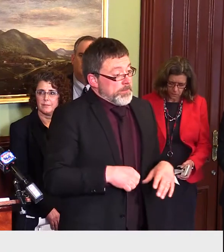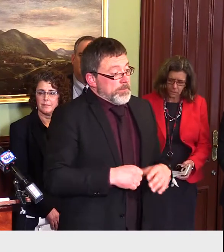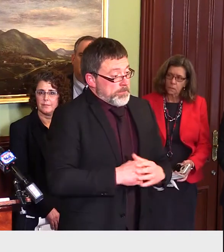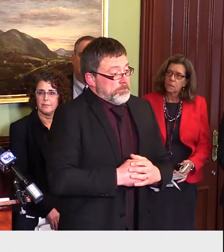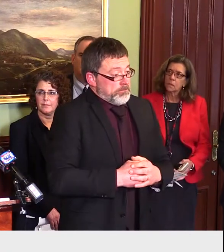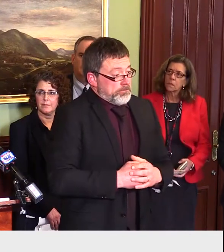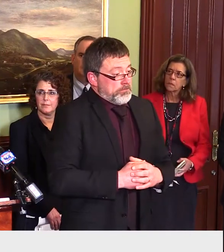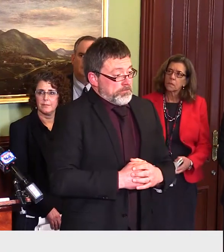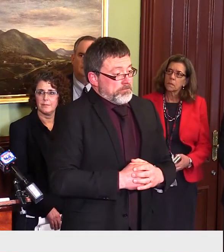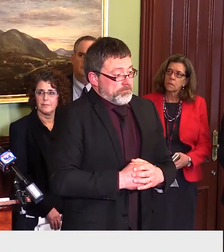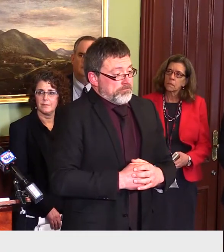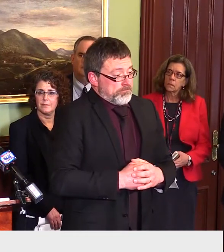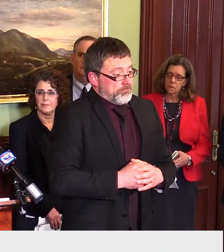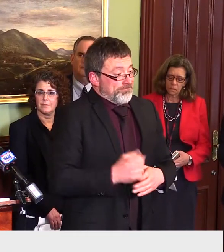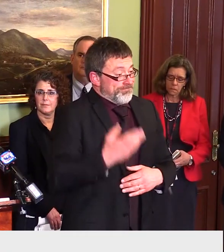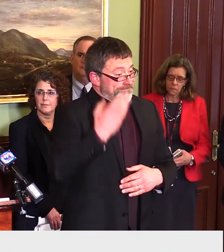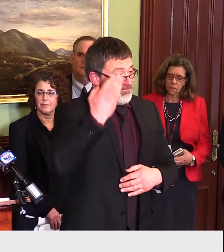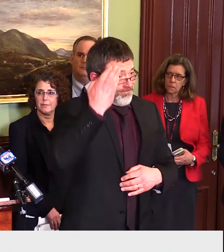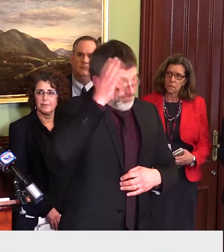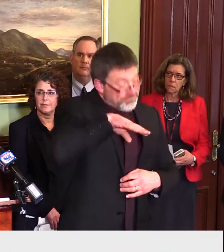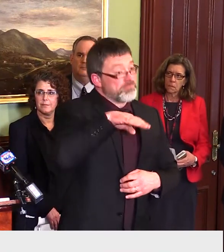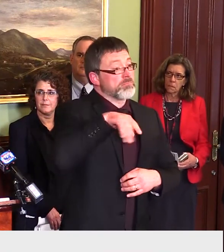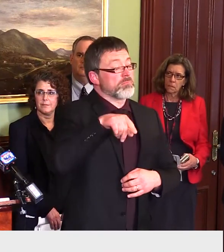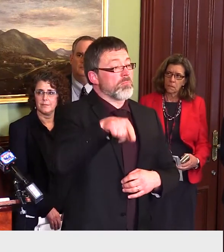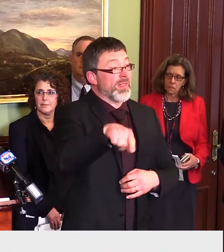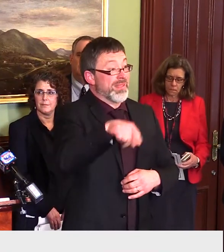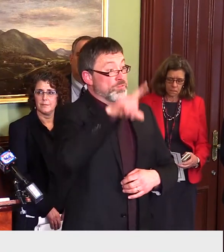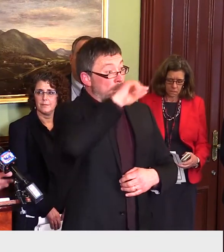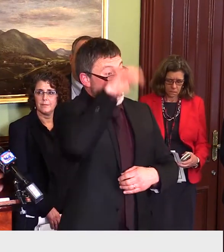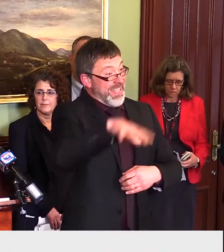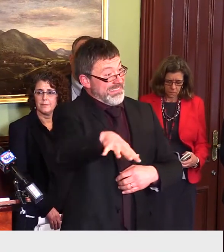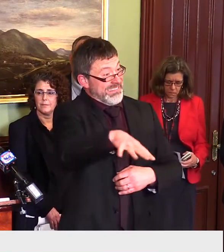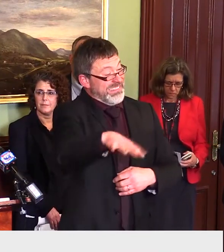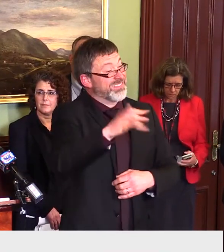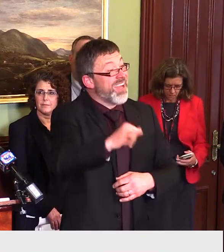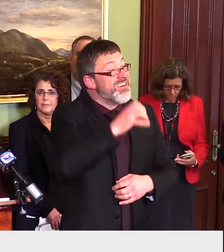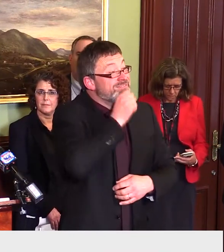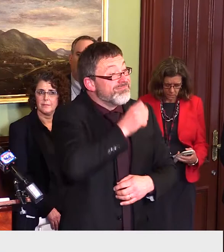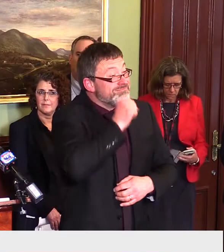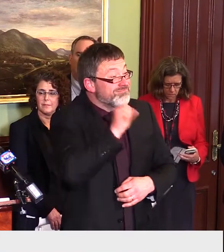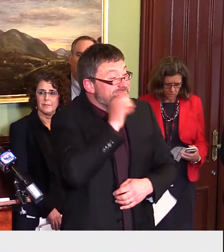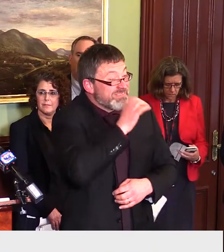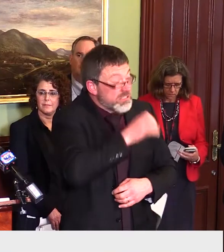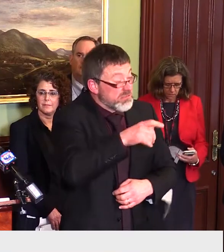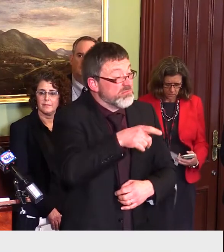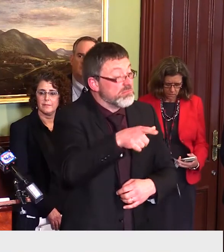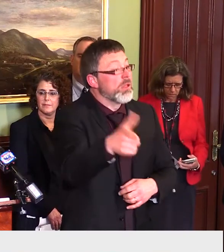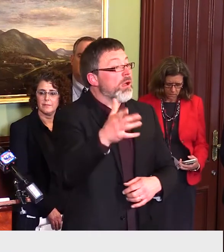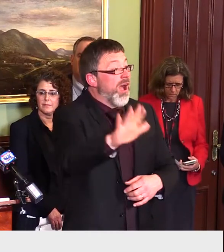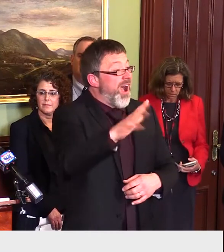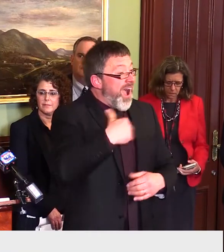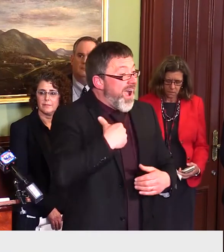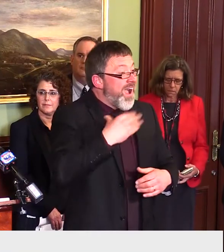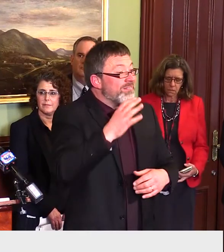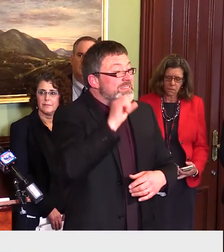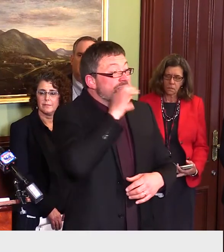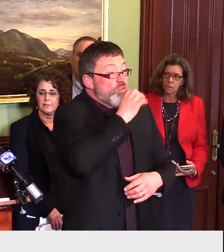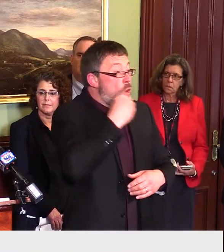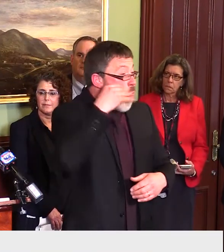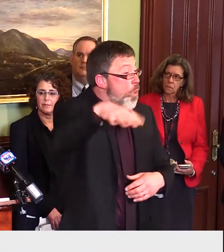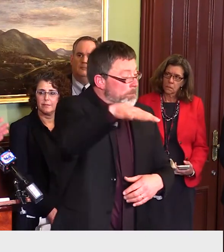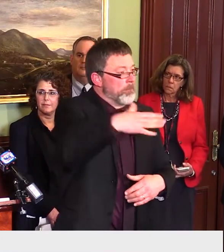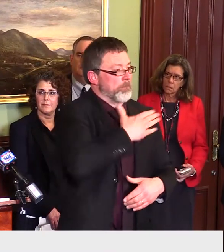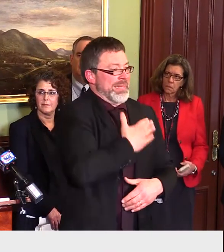think intuitively, Vermonters understand that they shouldn't be attending those places in a state of illness, and that